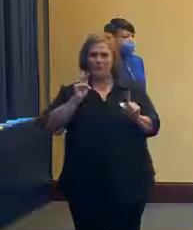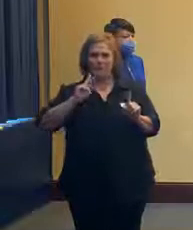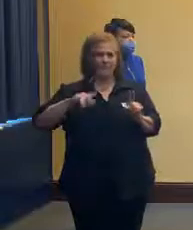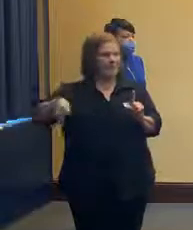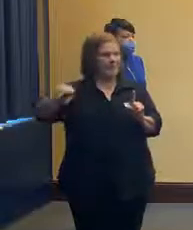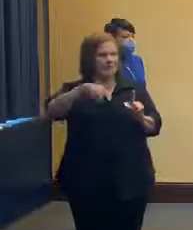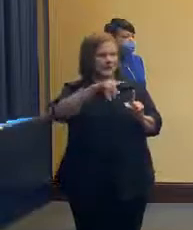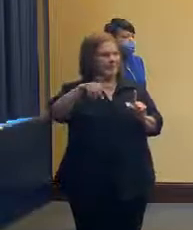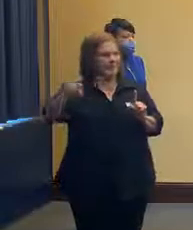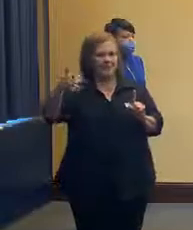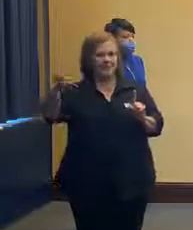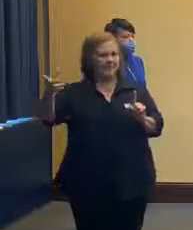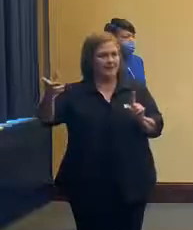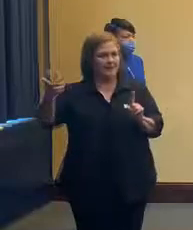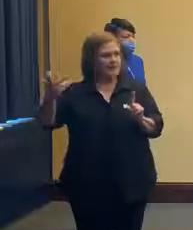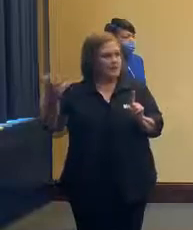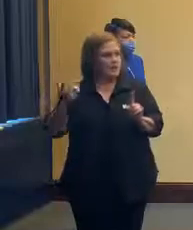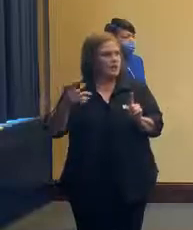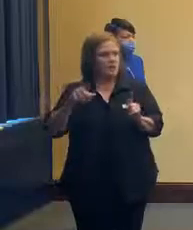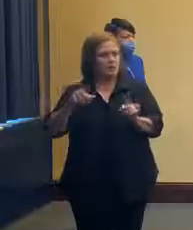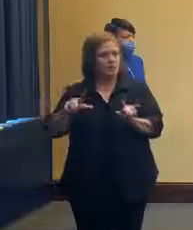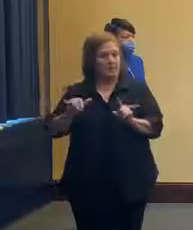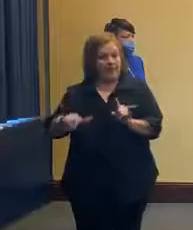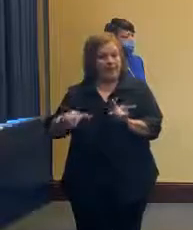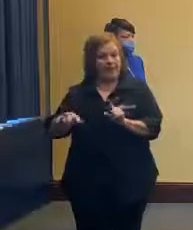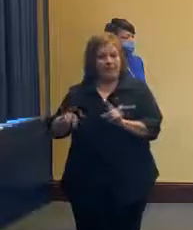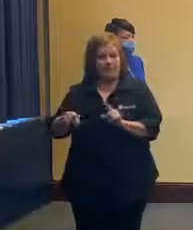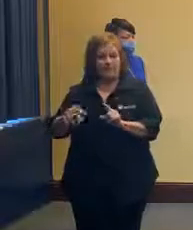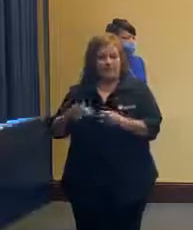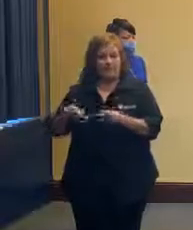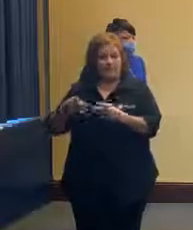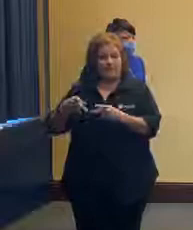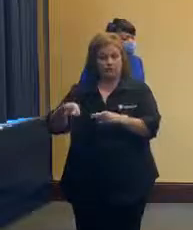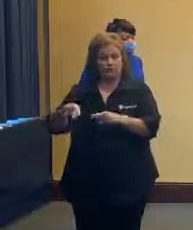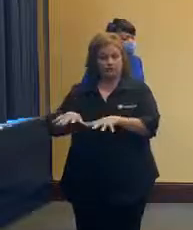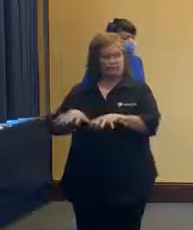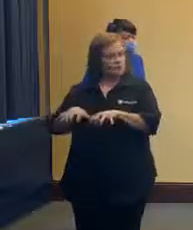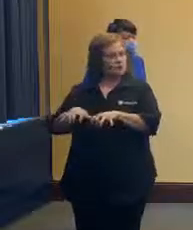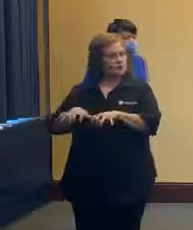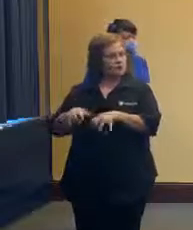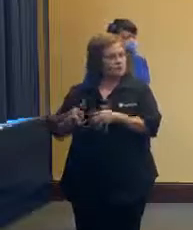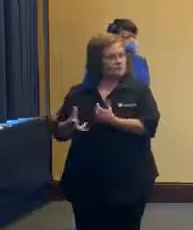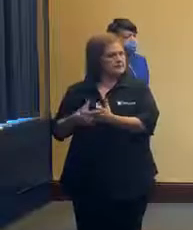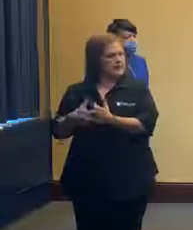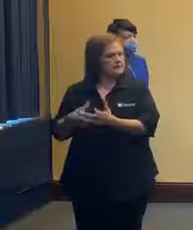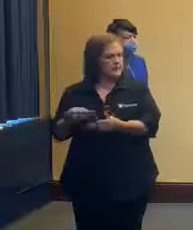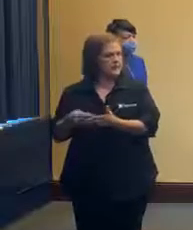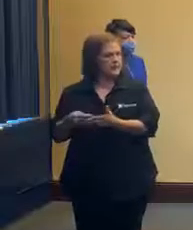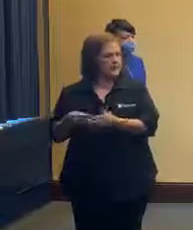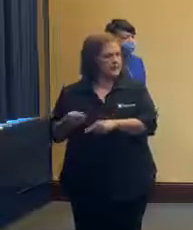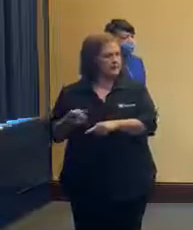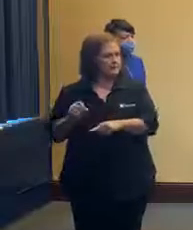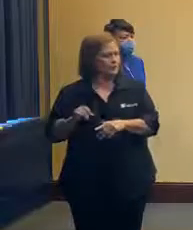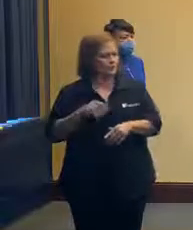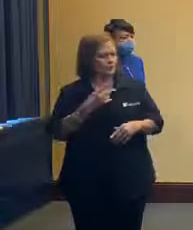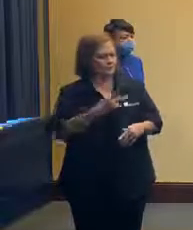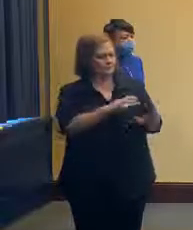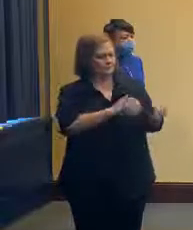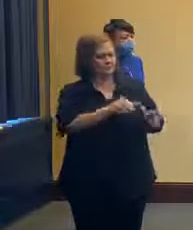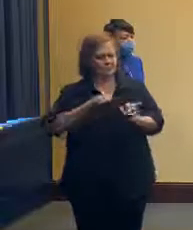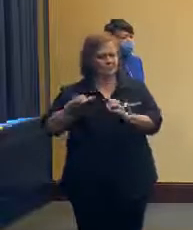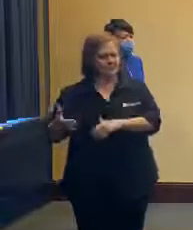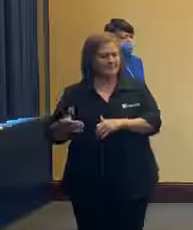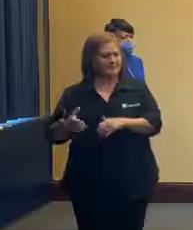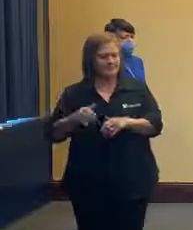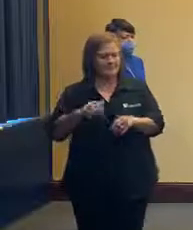or in many cases not hired, and so that creates that personnel savings. So there are two different line items on the budget. So